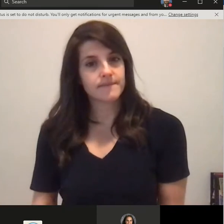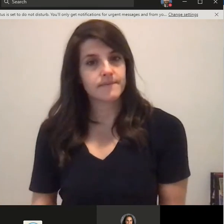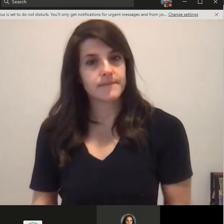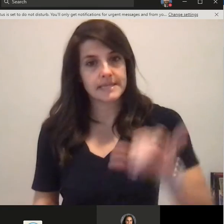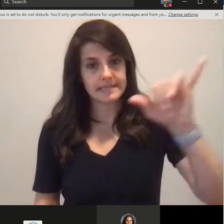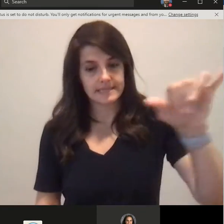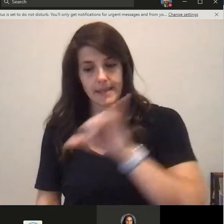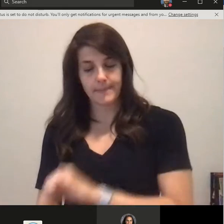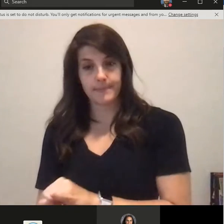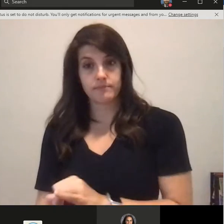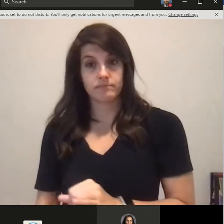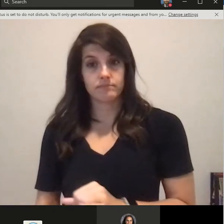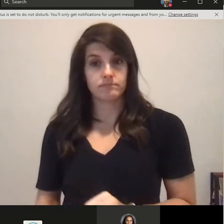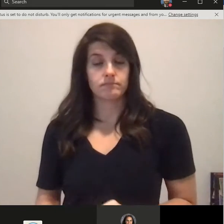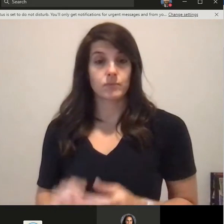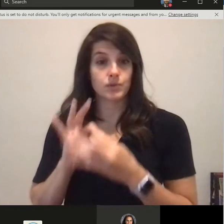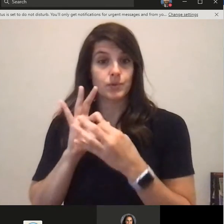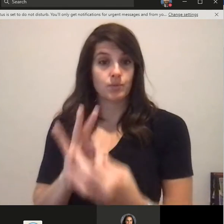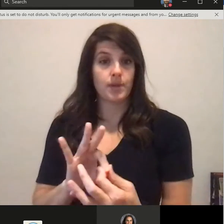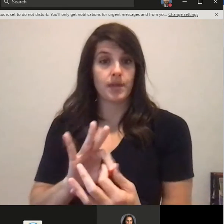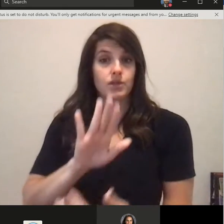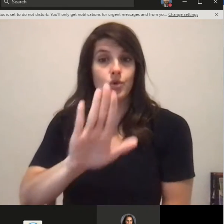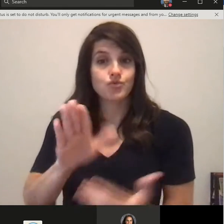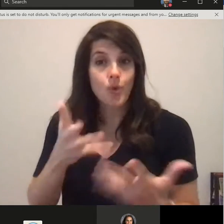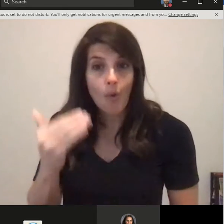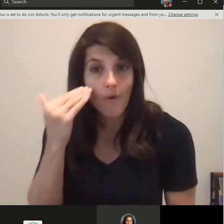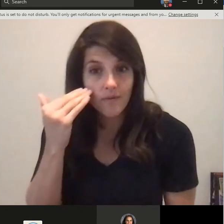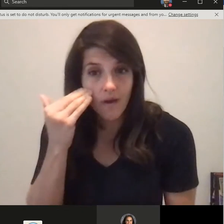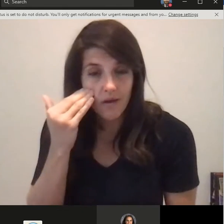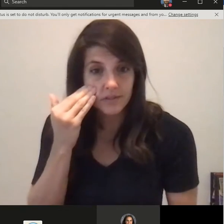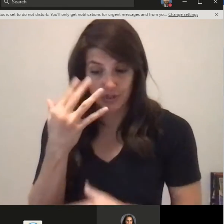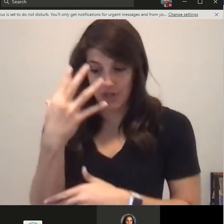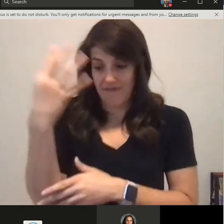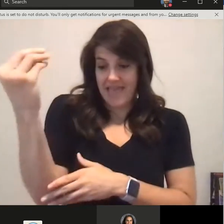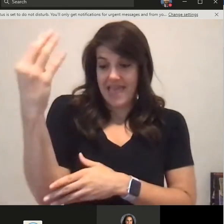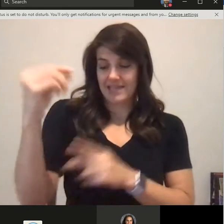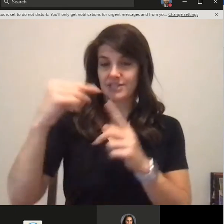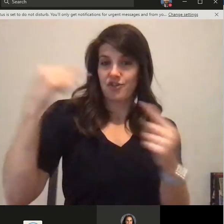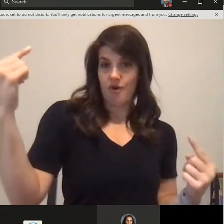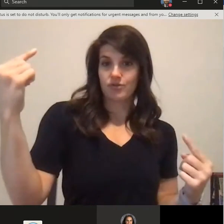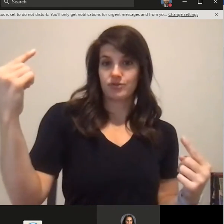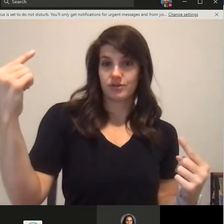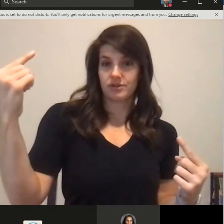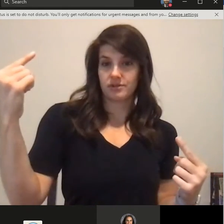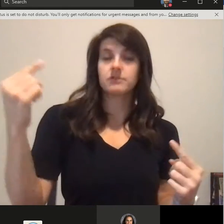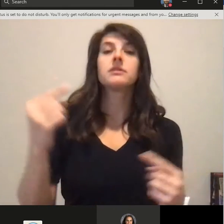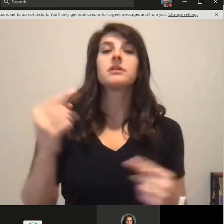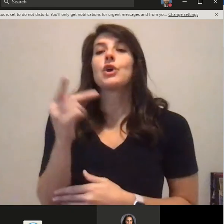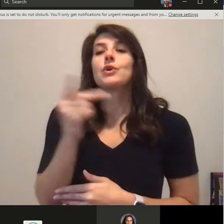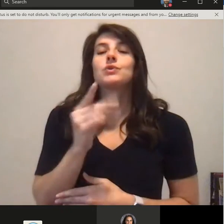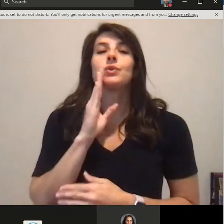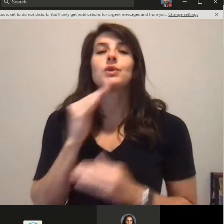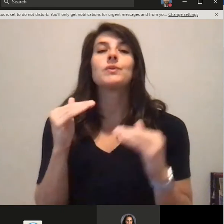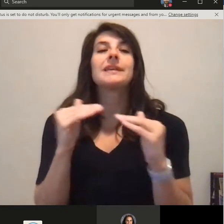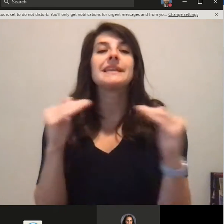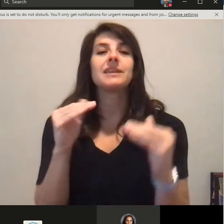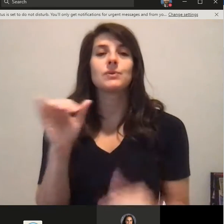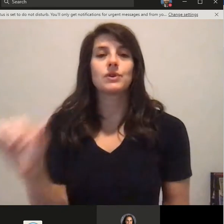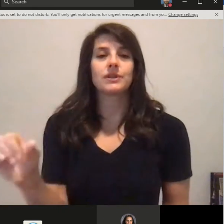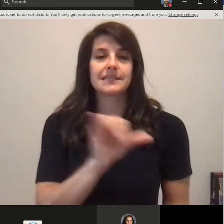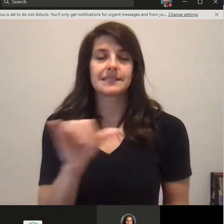So based on our knowledge of alternate exterior angles, these two angles have the same measurement. And that would